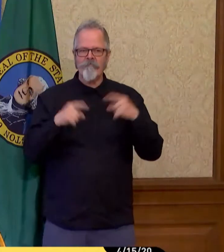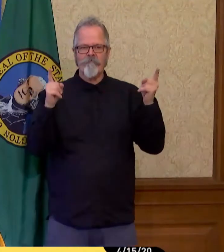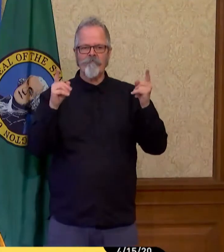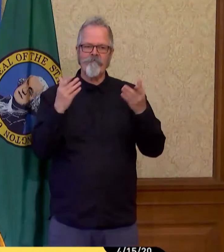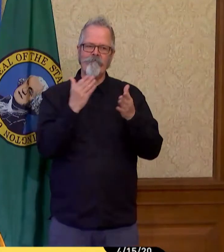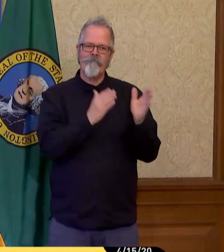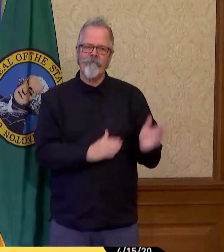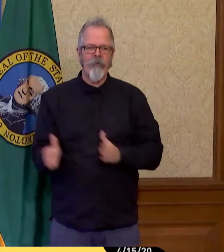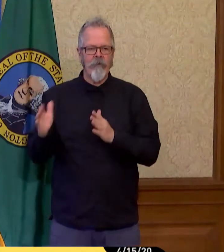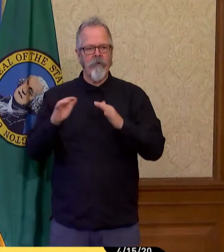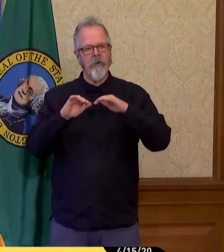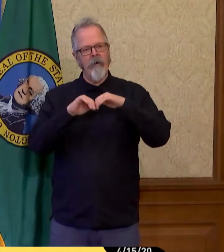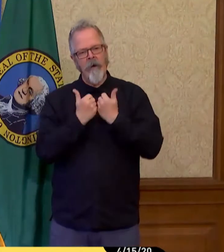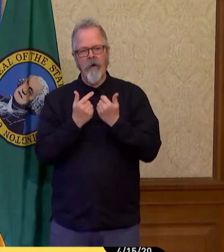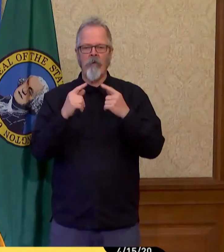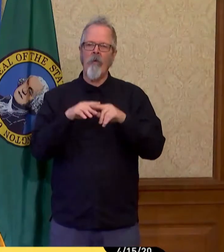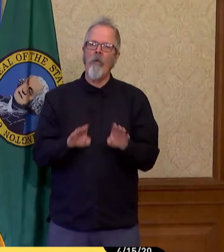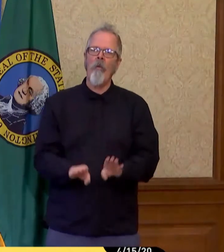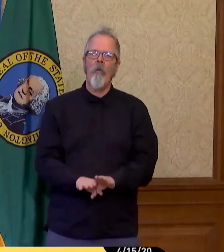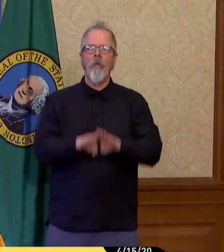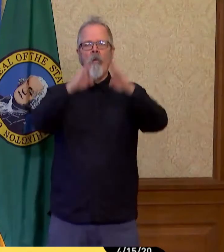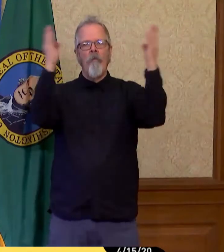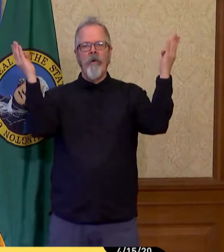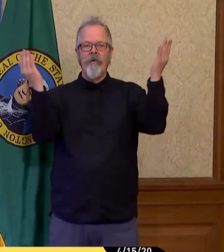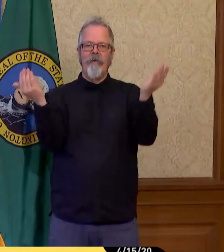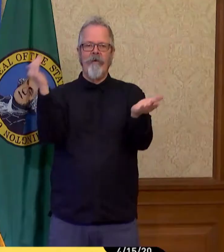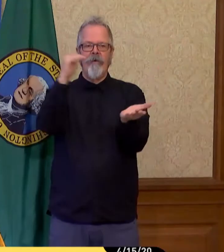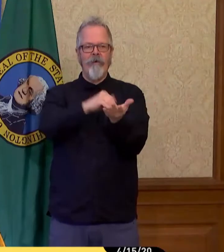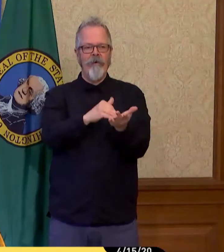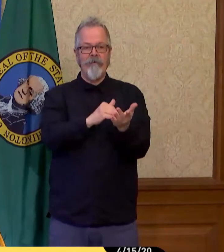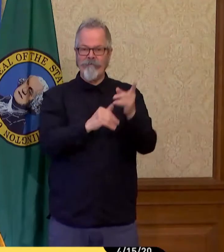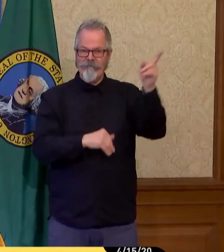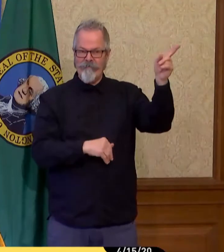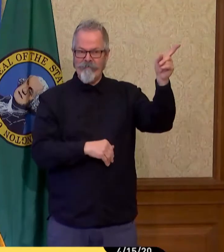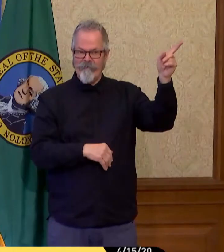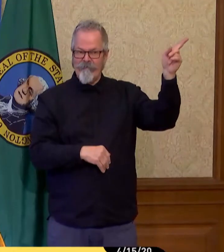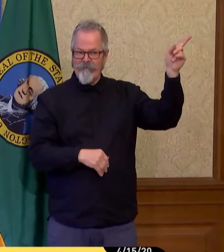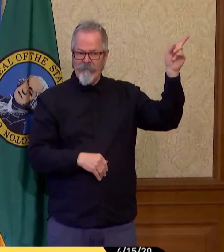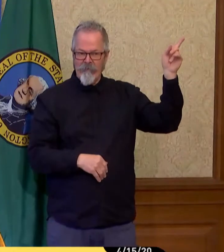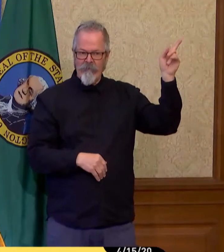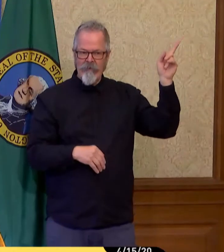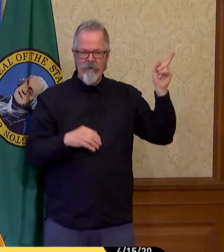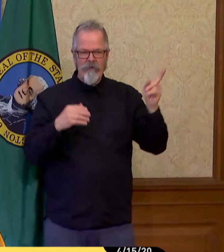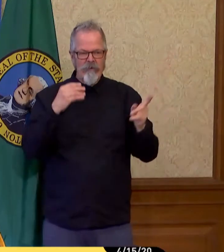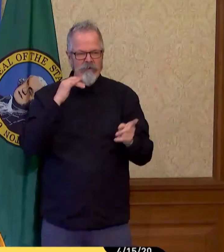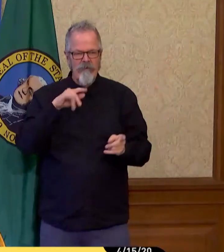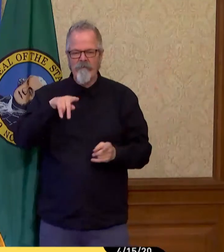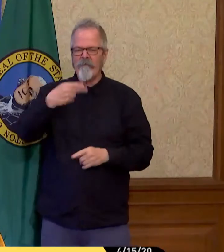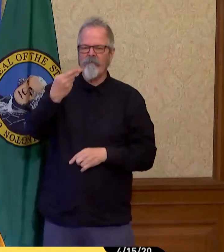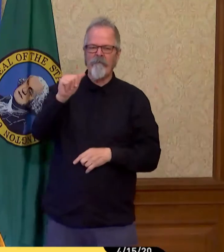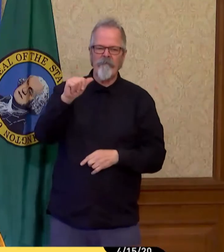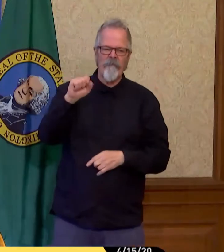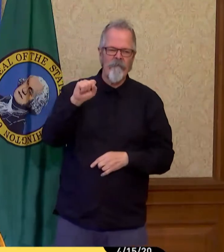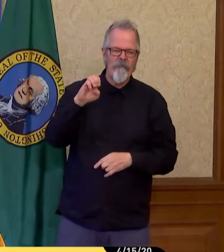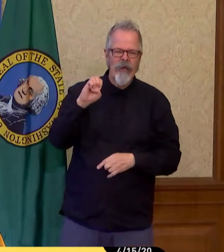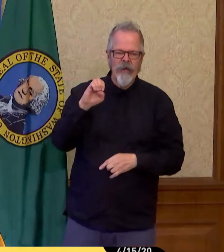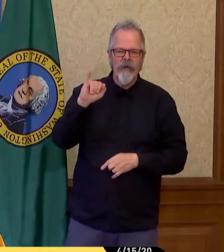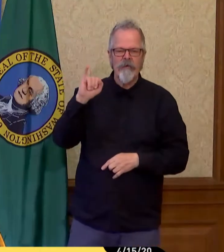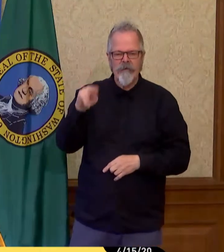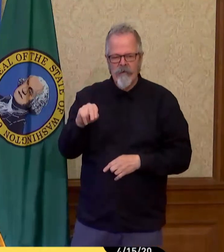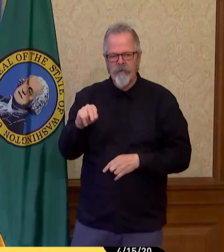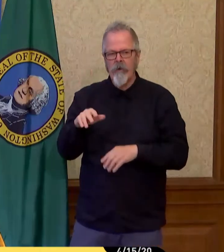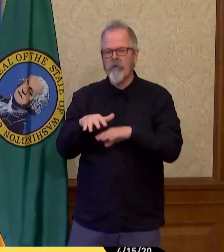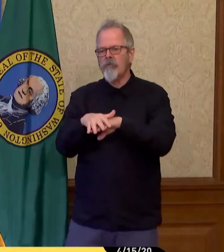the critical thing that happens here, why not allow a phase-in of construction if they maintain social distancing? Or in hospitals